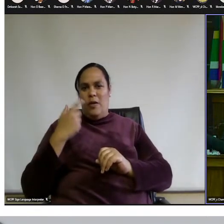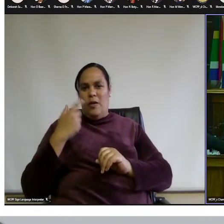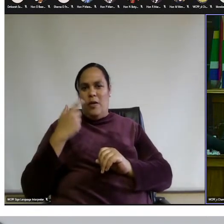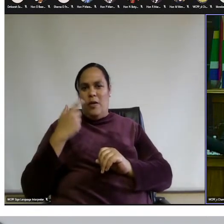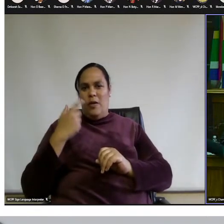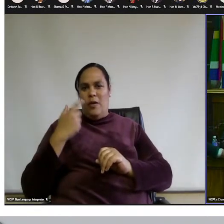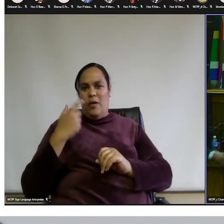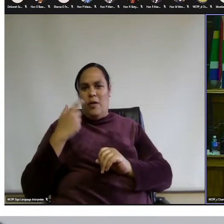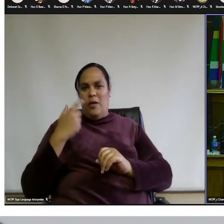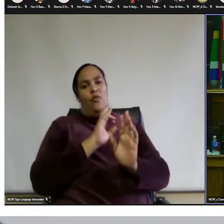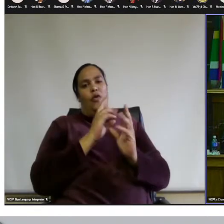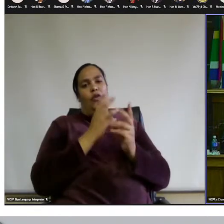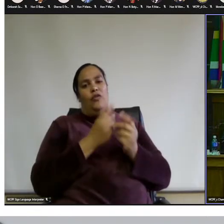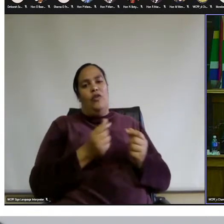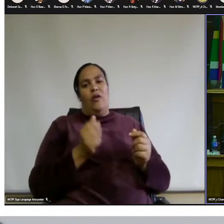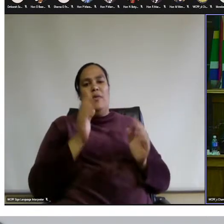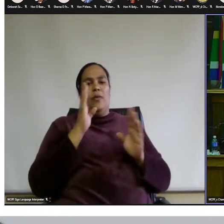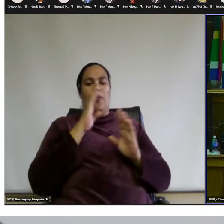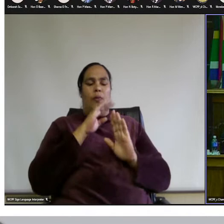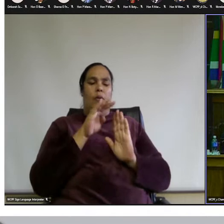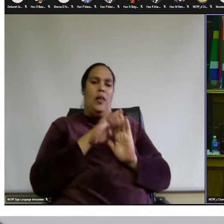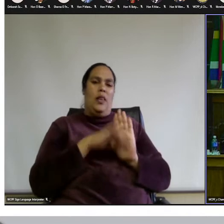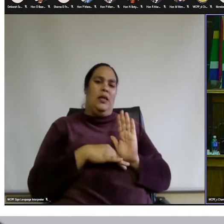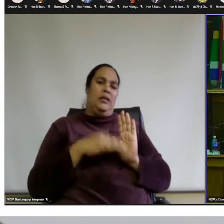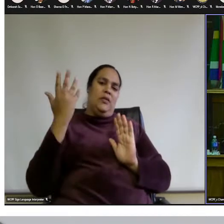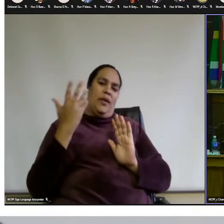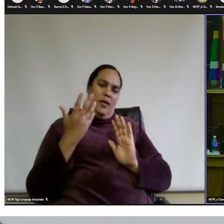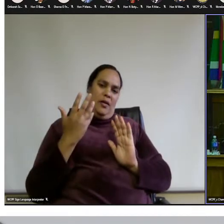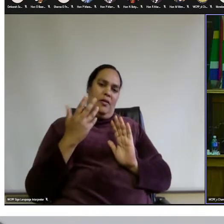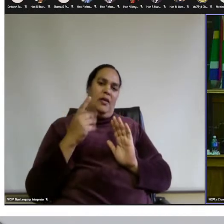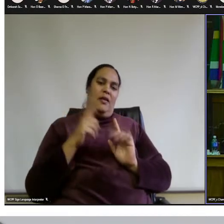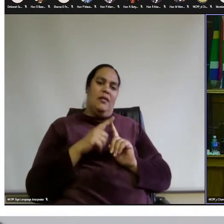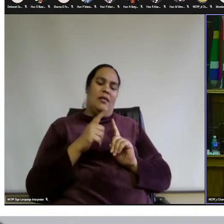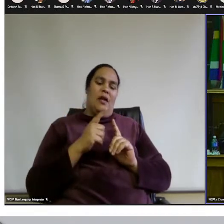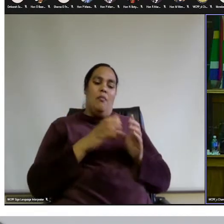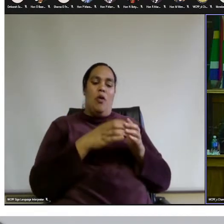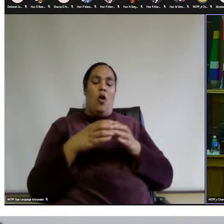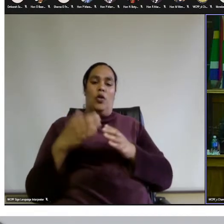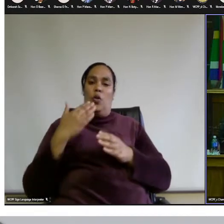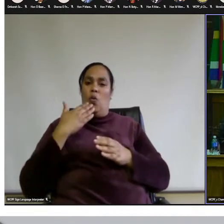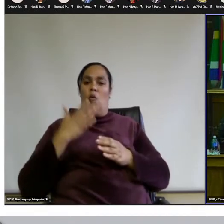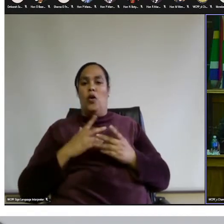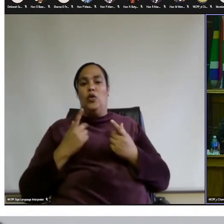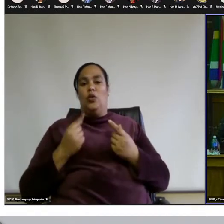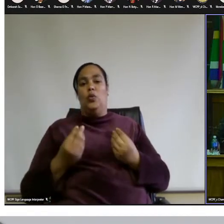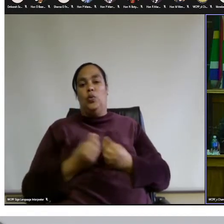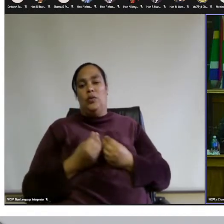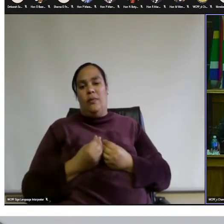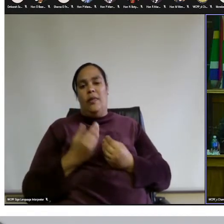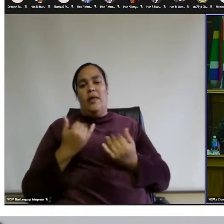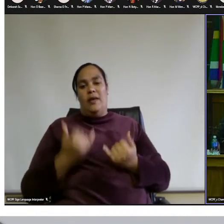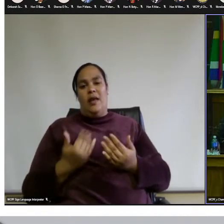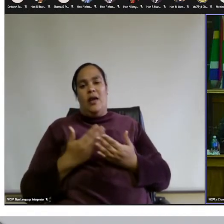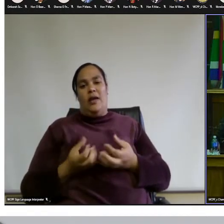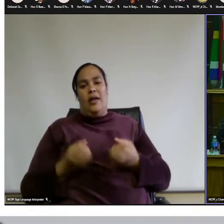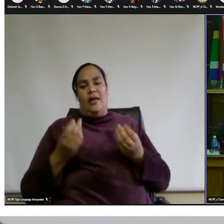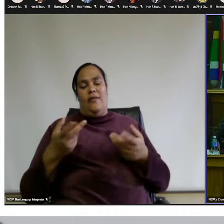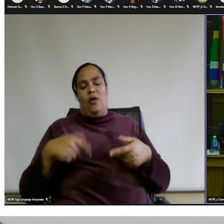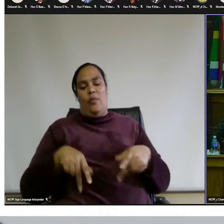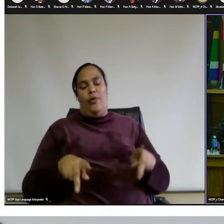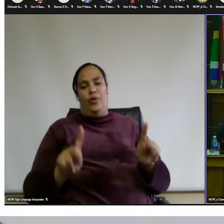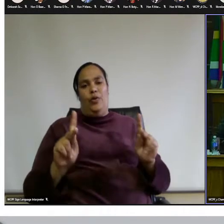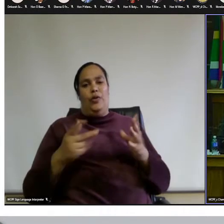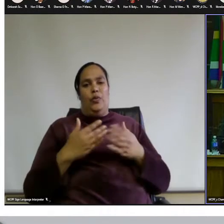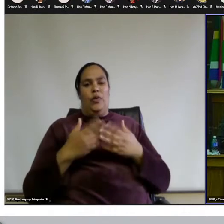Authority resolved that there would be no list of speakers and that parties who wish to do so will now be afforded an opportunity to